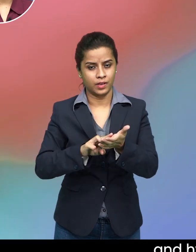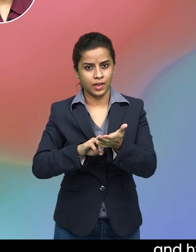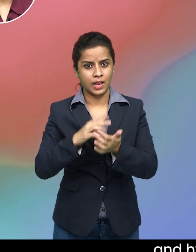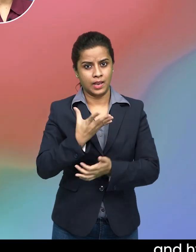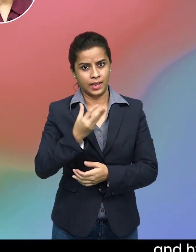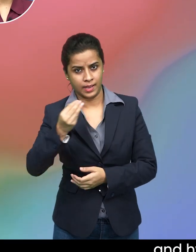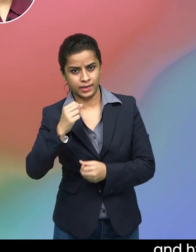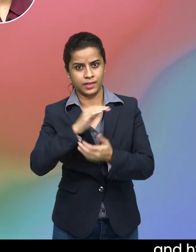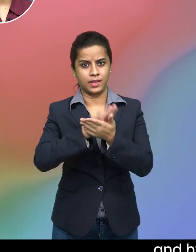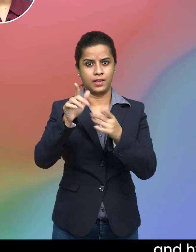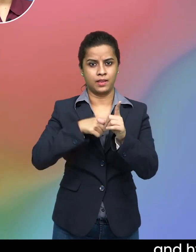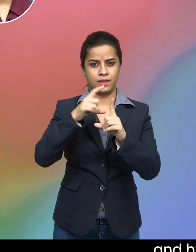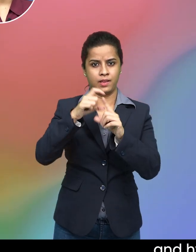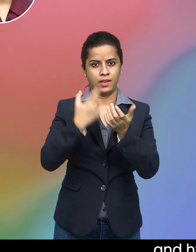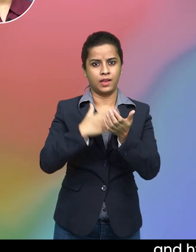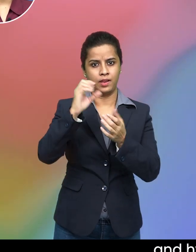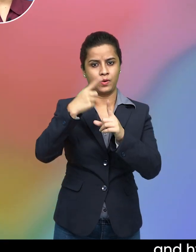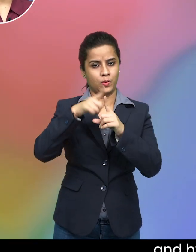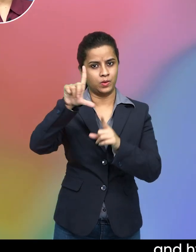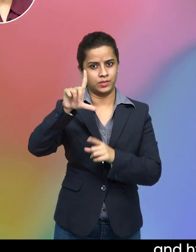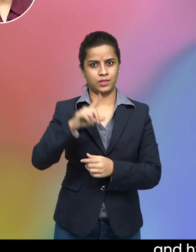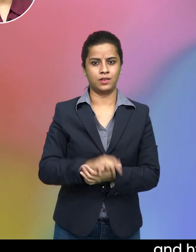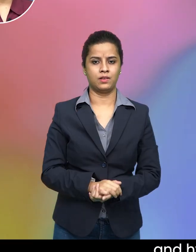hydroxyl ions.